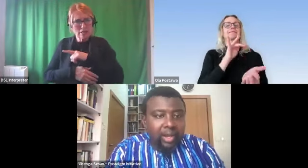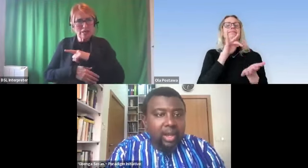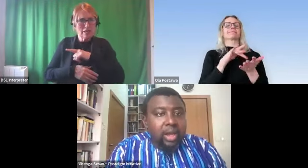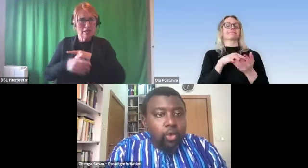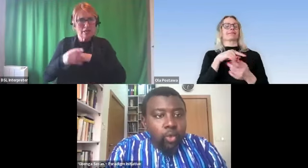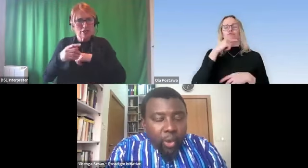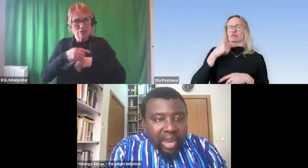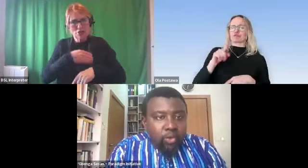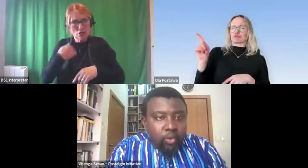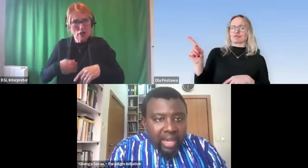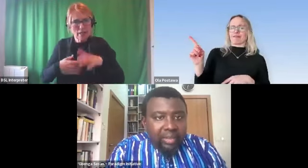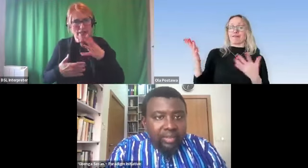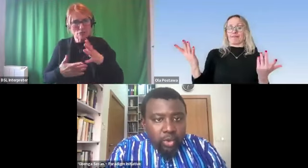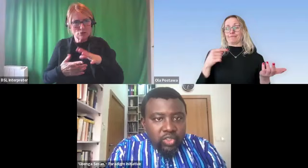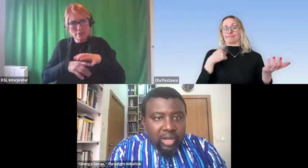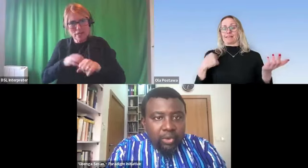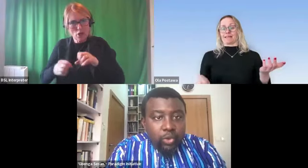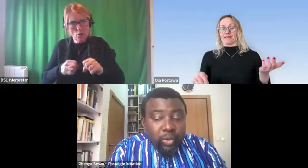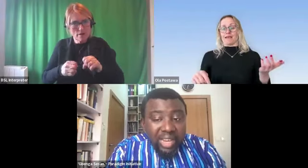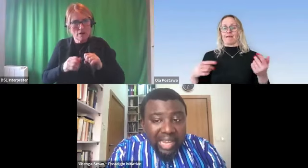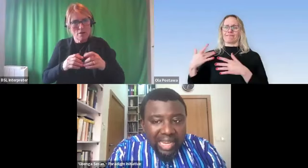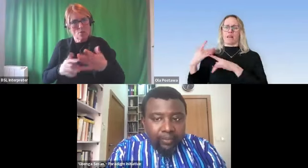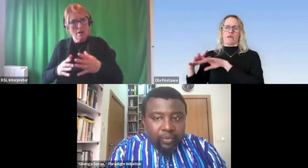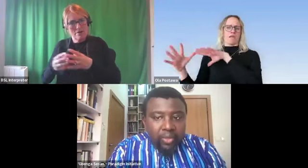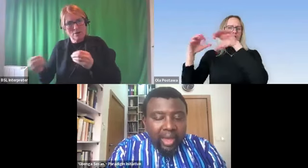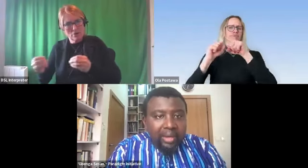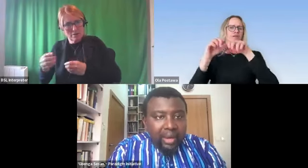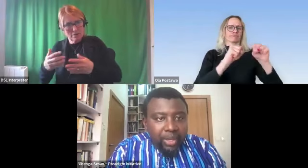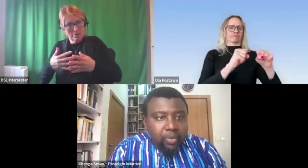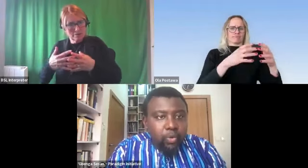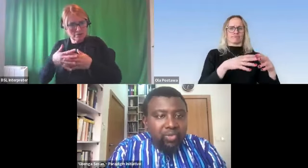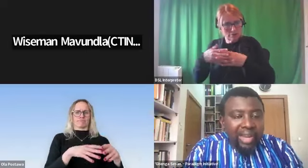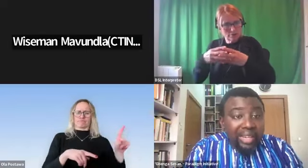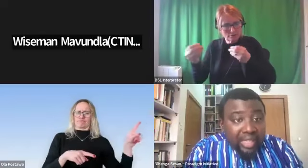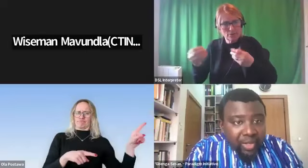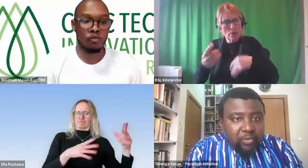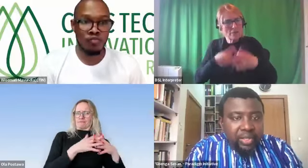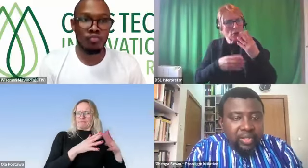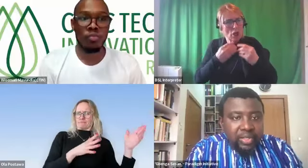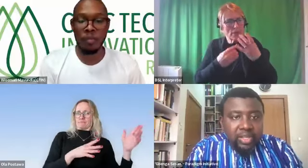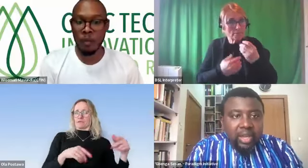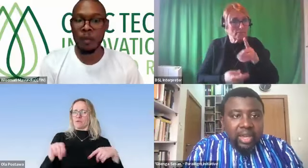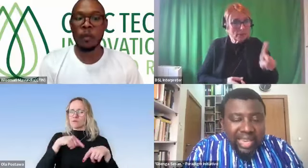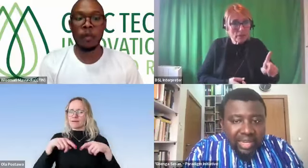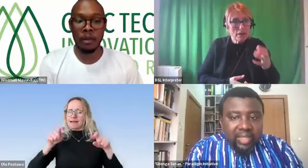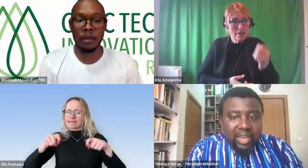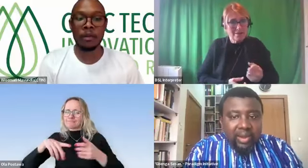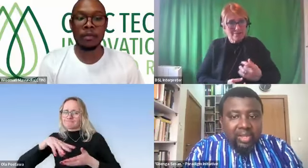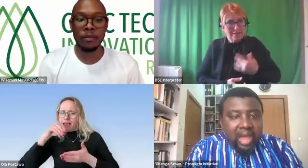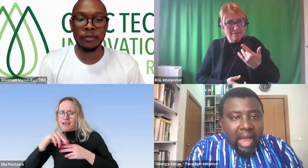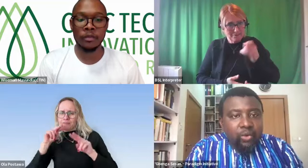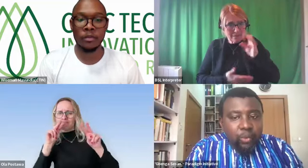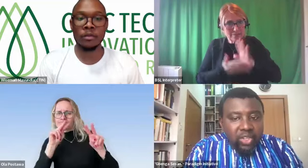now been created. When we get into those scenarios, we must learn that there are people who have had lived experiences in